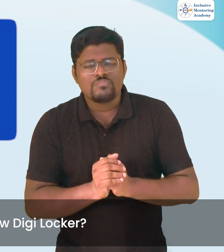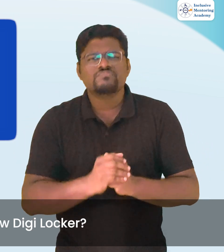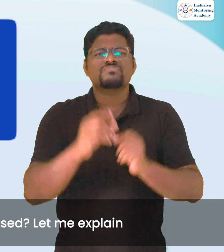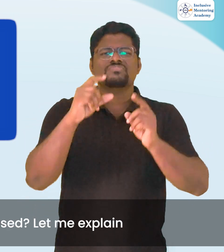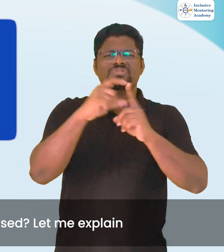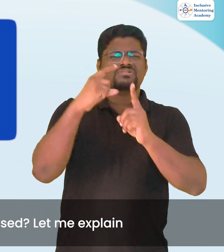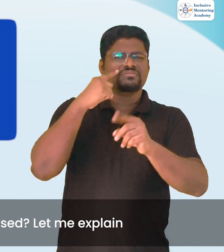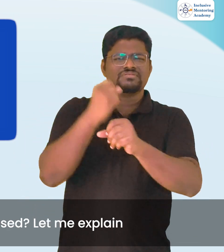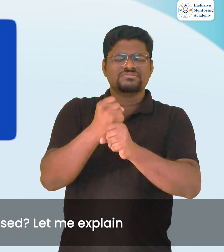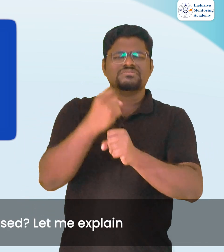What DigiLocker is used?